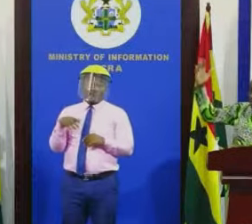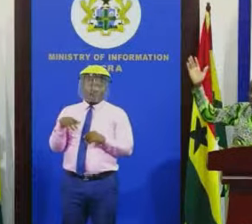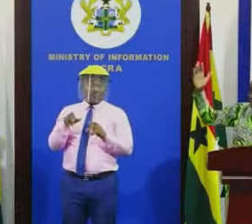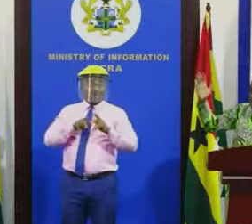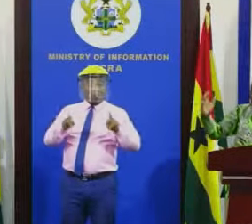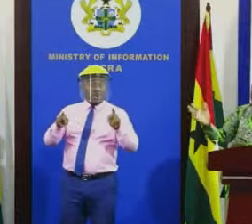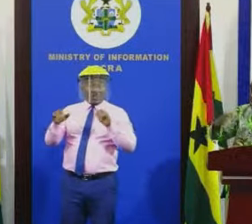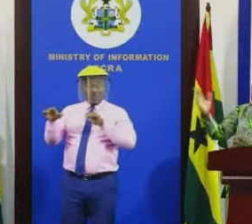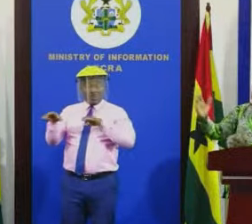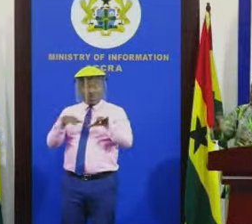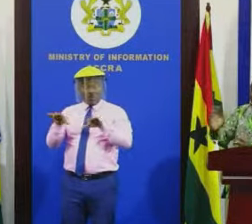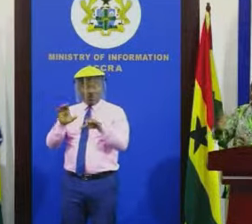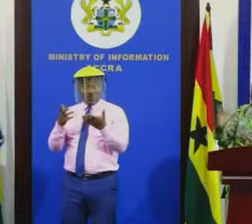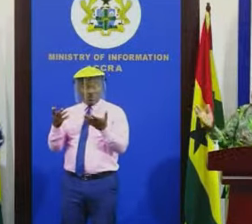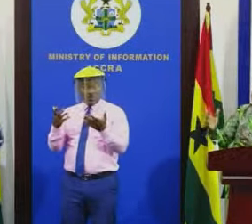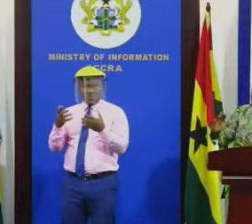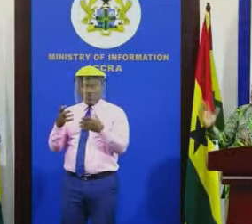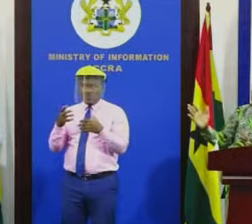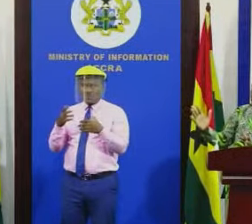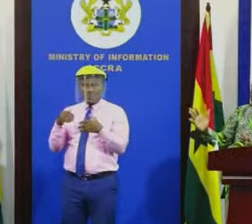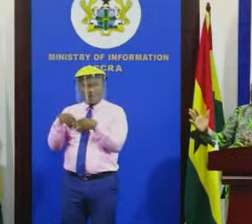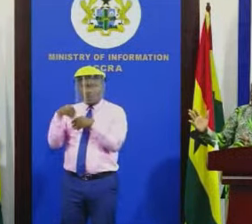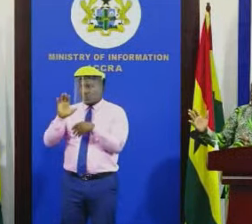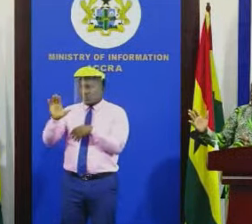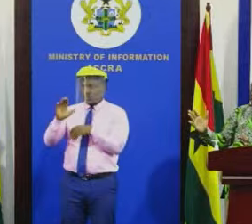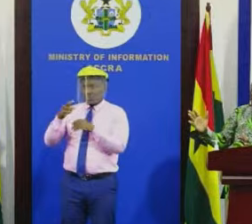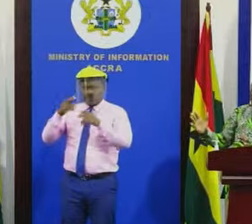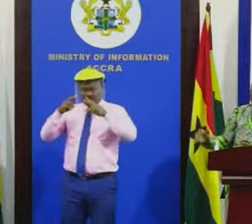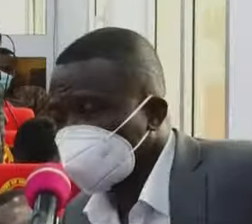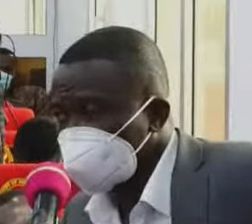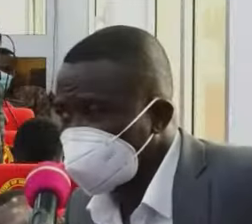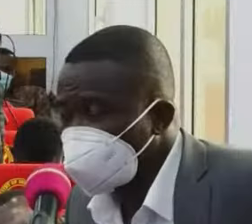taken outside your investigation? Do you know?